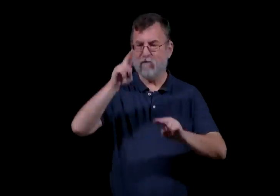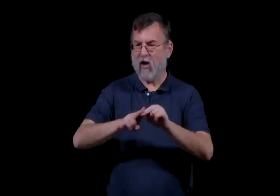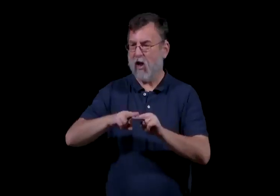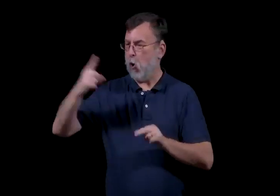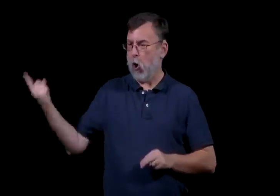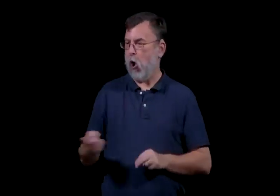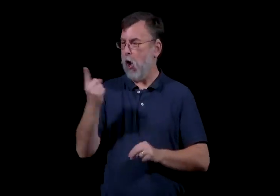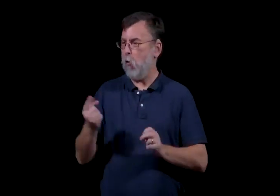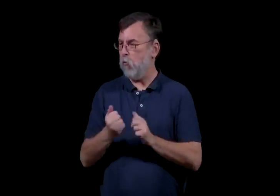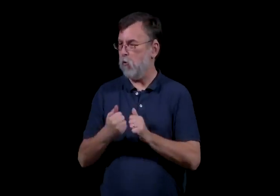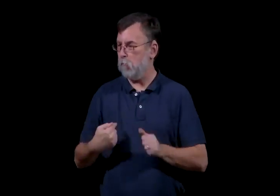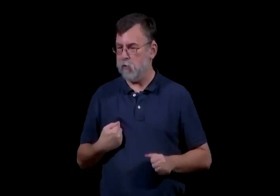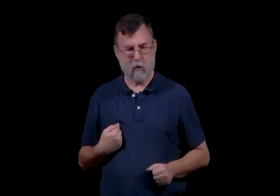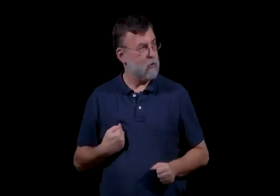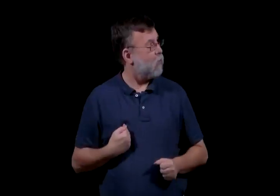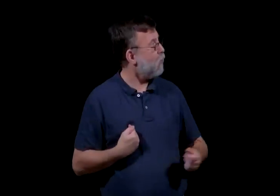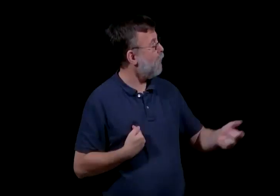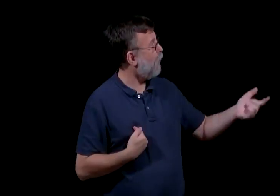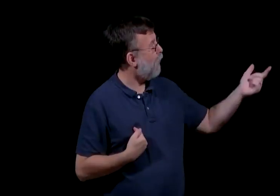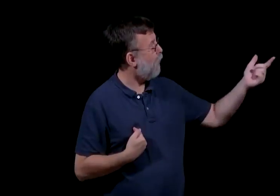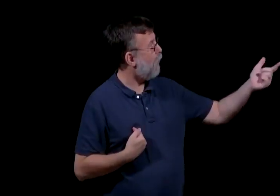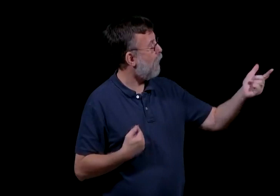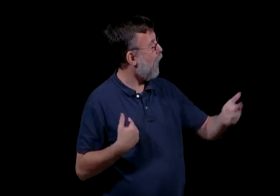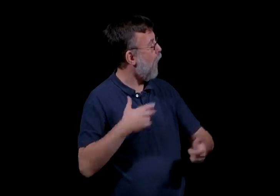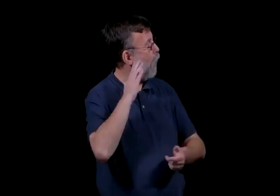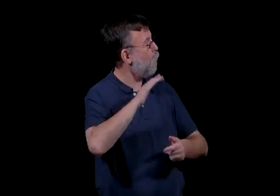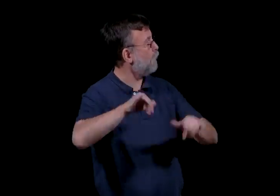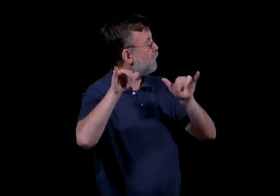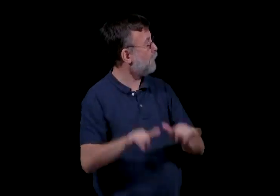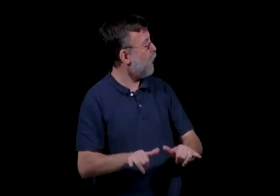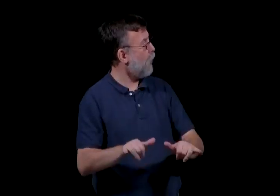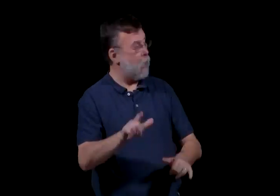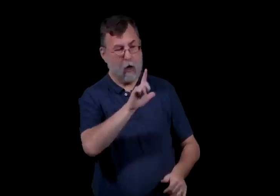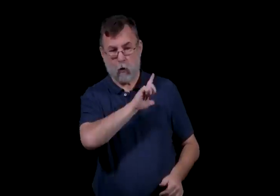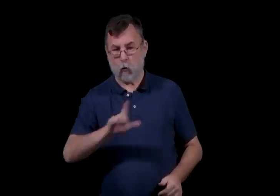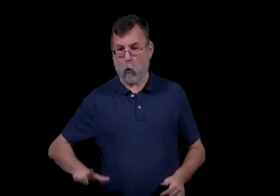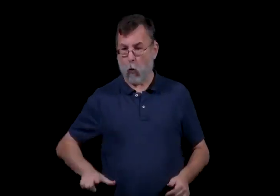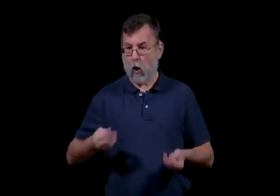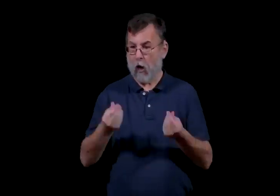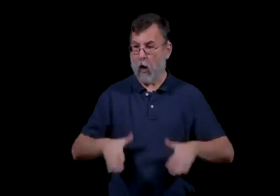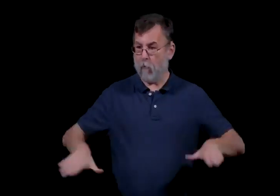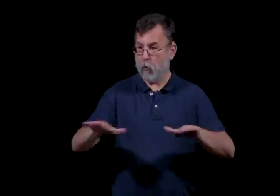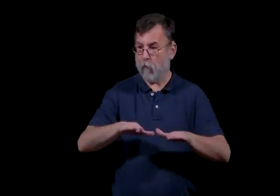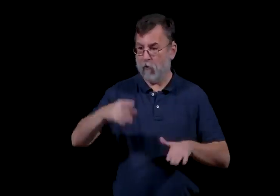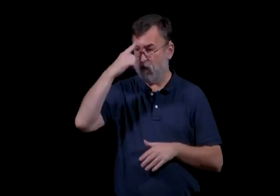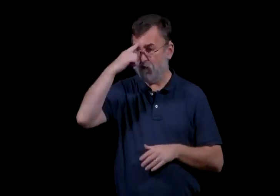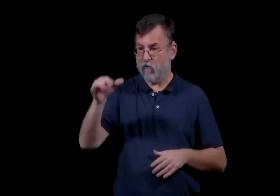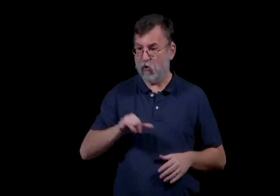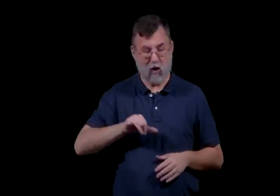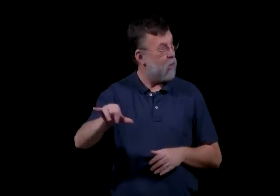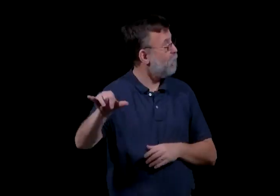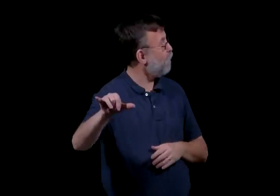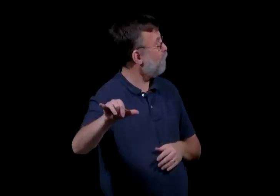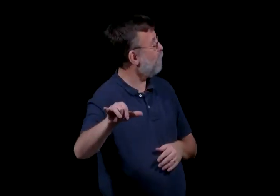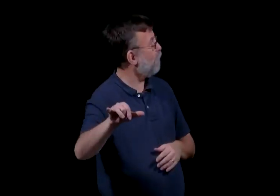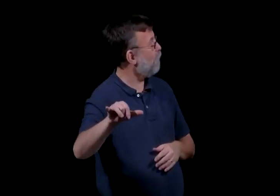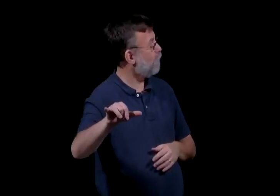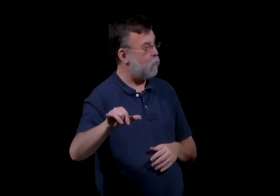and fun will be with me, and I will stay in the Lord's campground